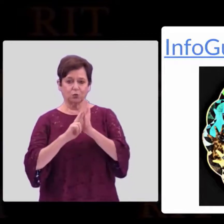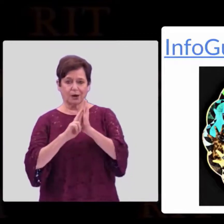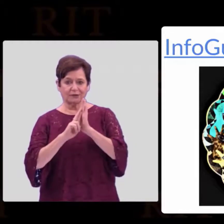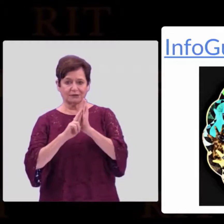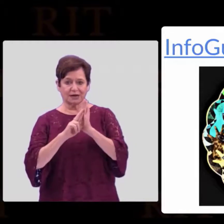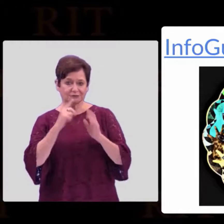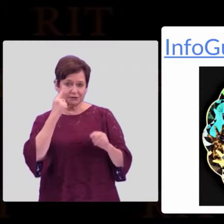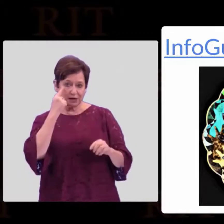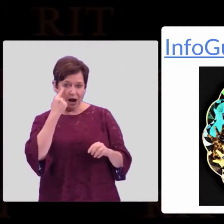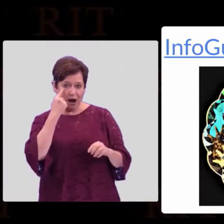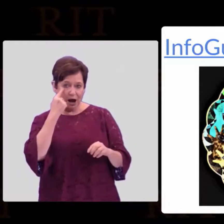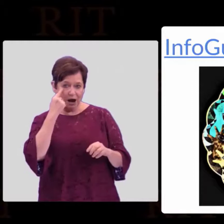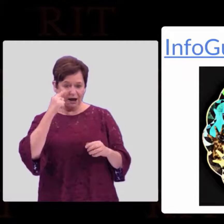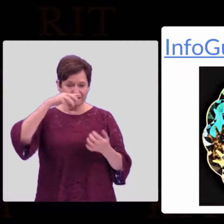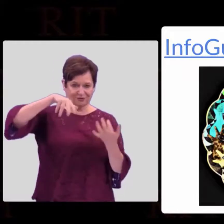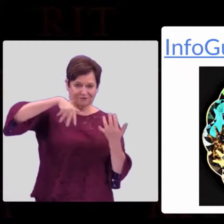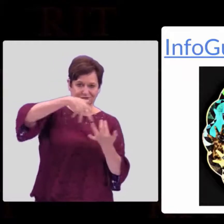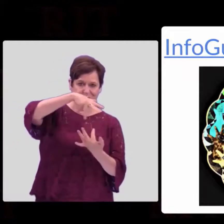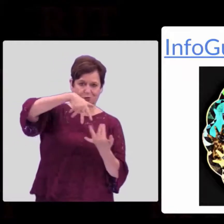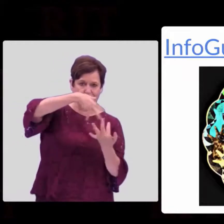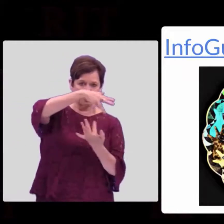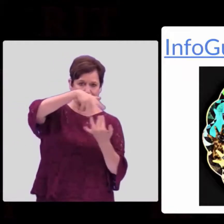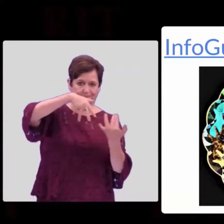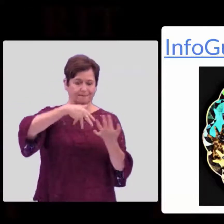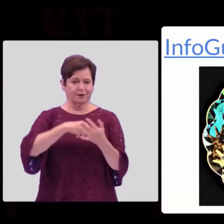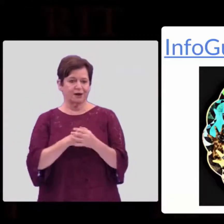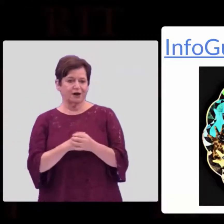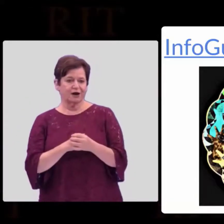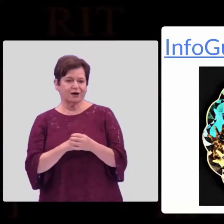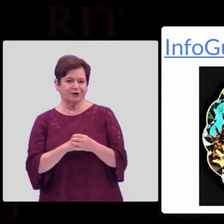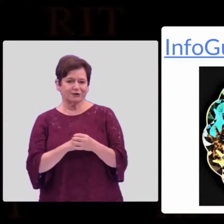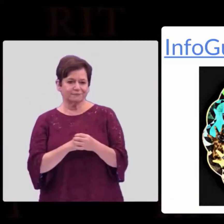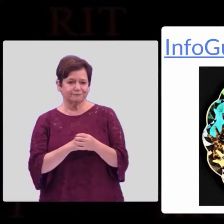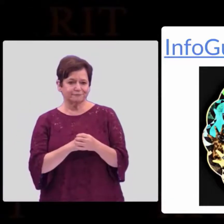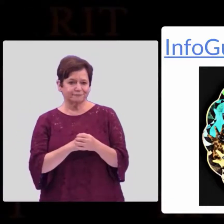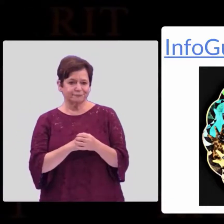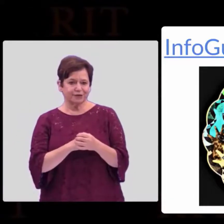That shape represents the eye of the storm.